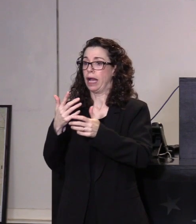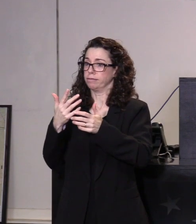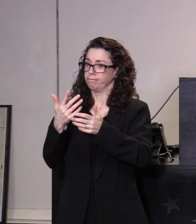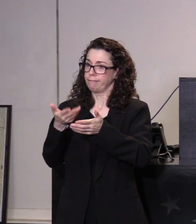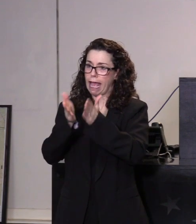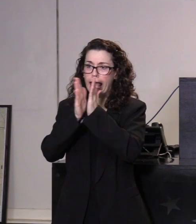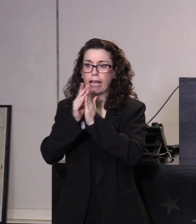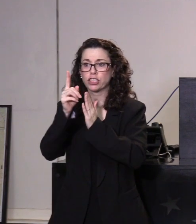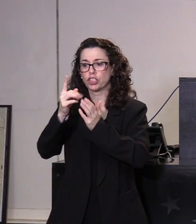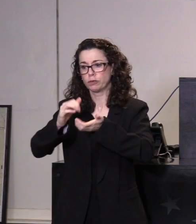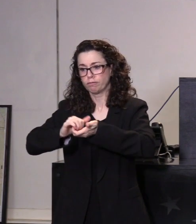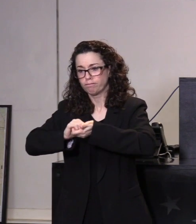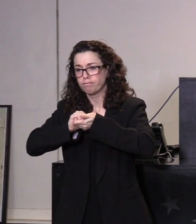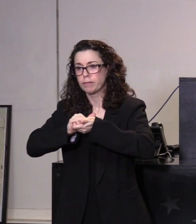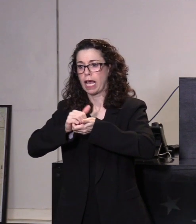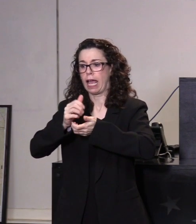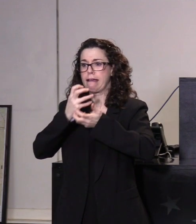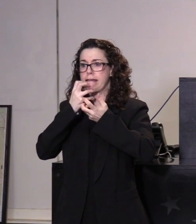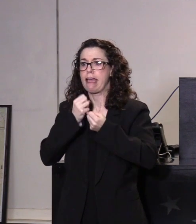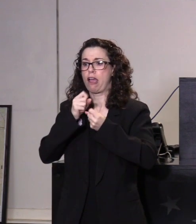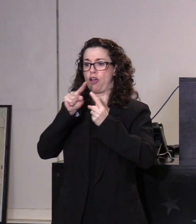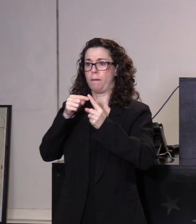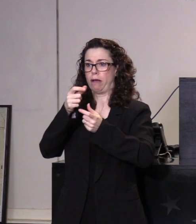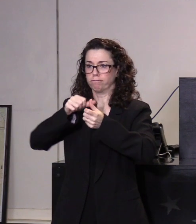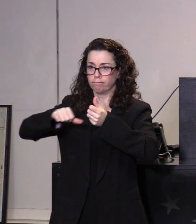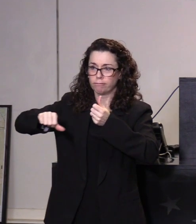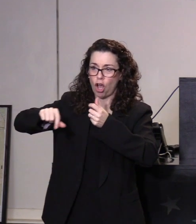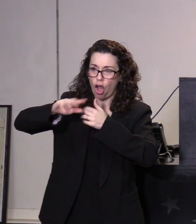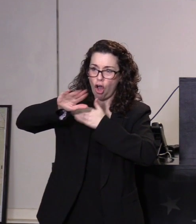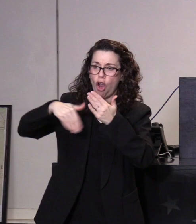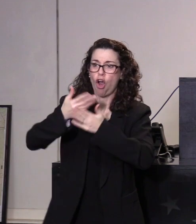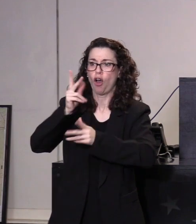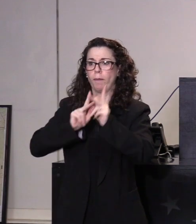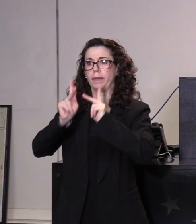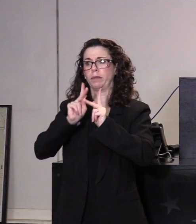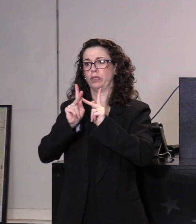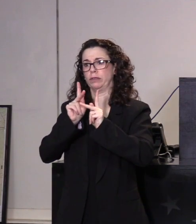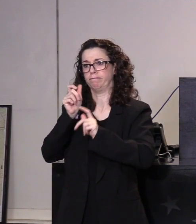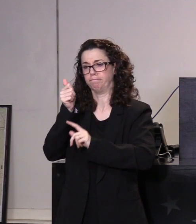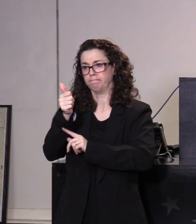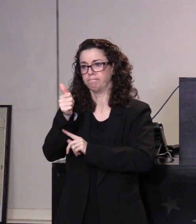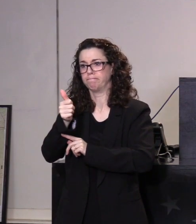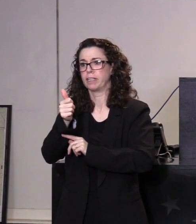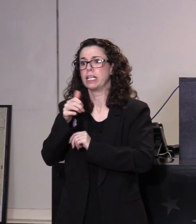them and care about everyone as well, and do what it takes to take